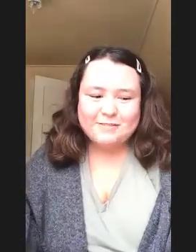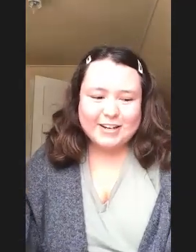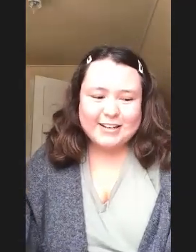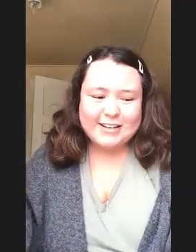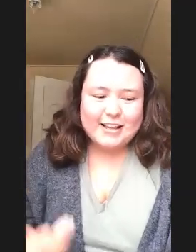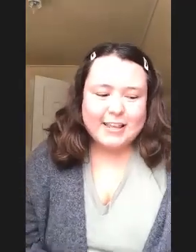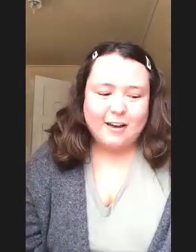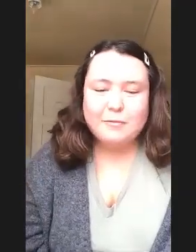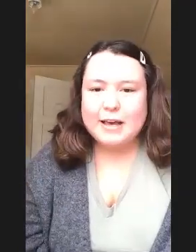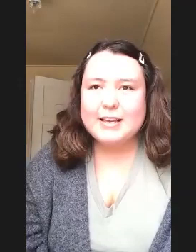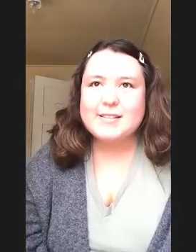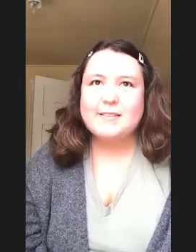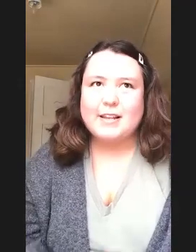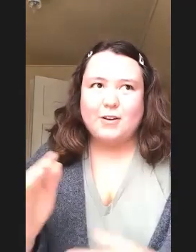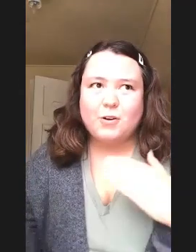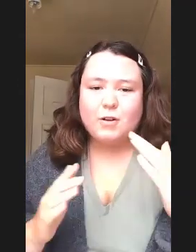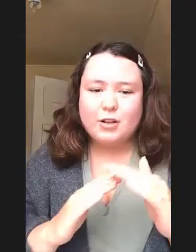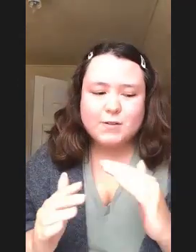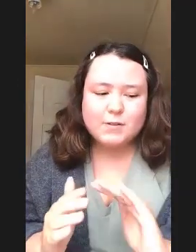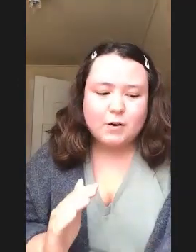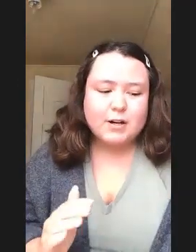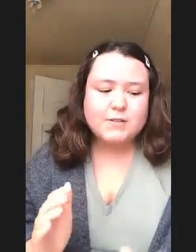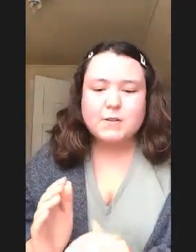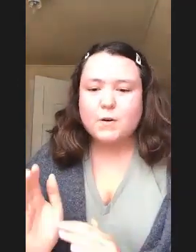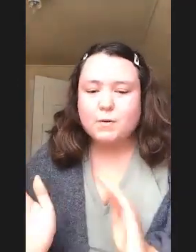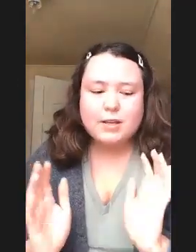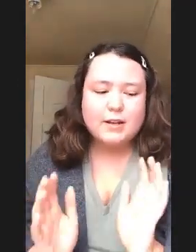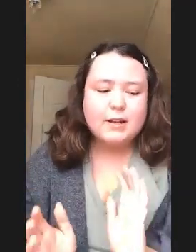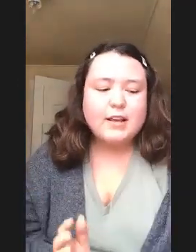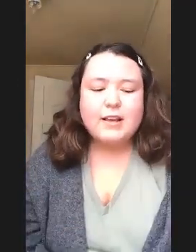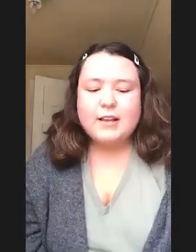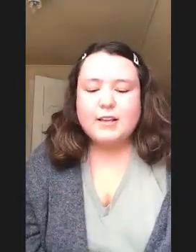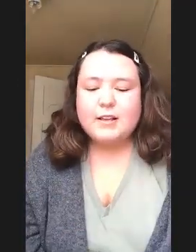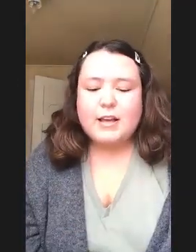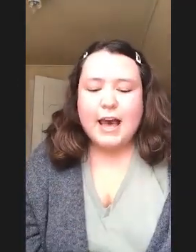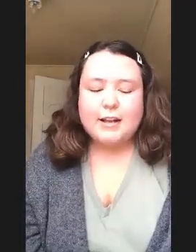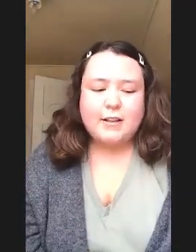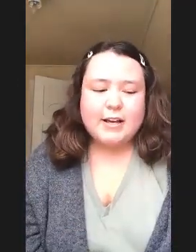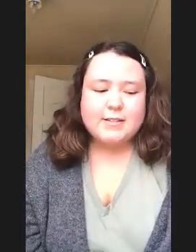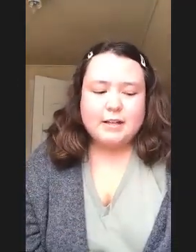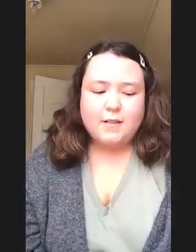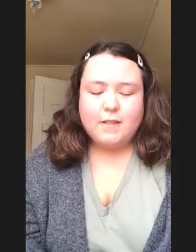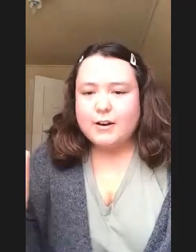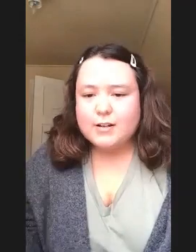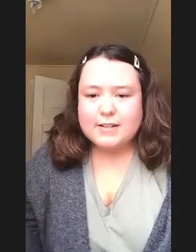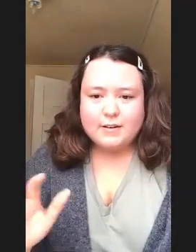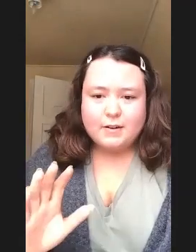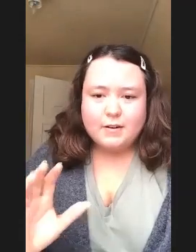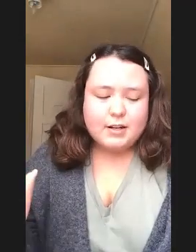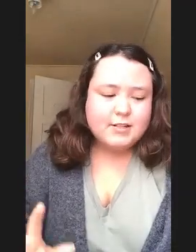what the alphabet is, and then I'll go a little slower so we can analyze the letters in each of